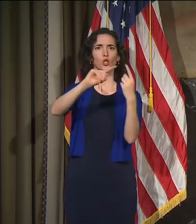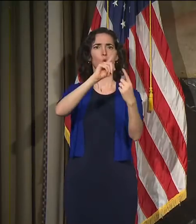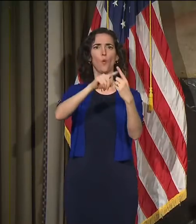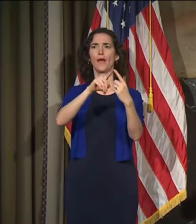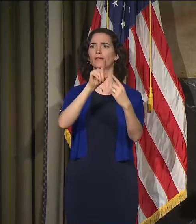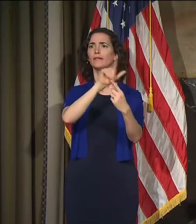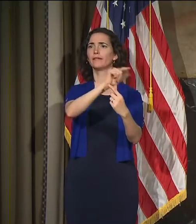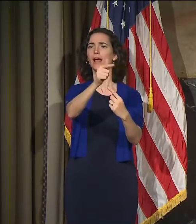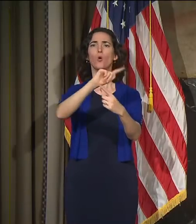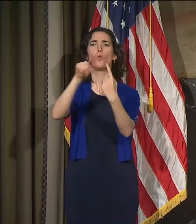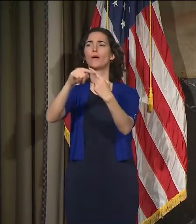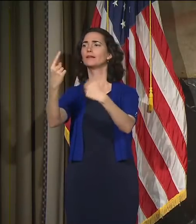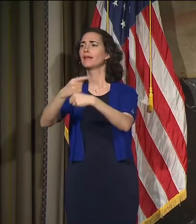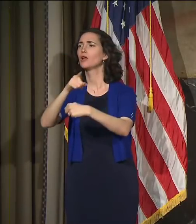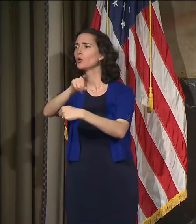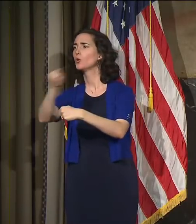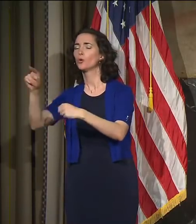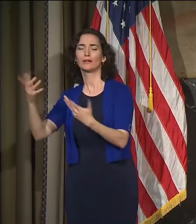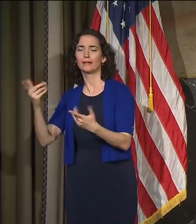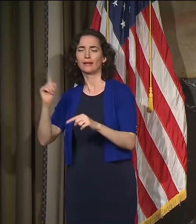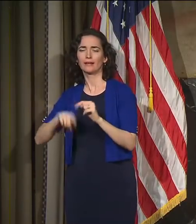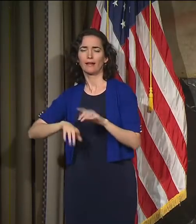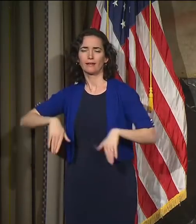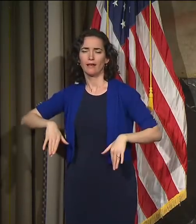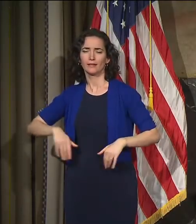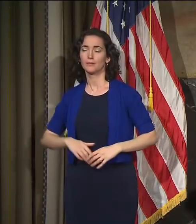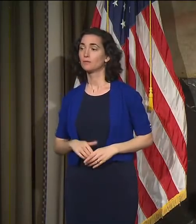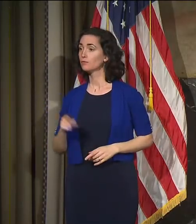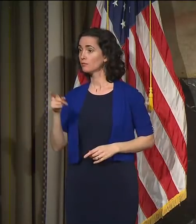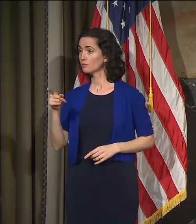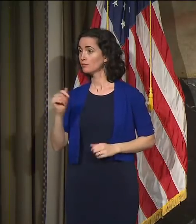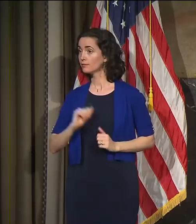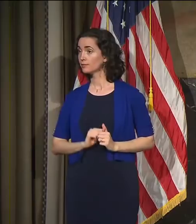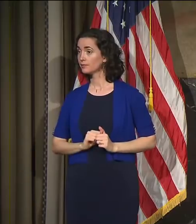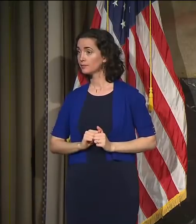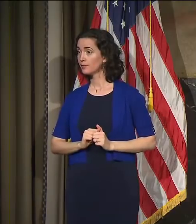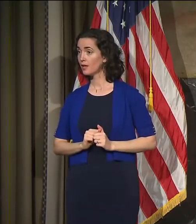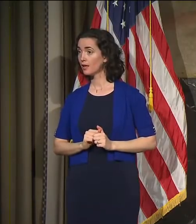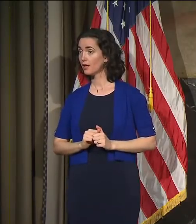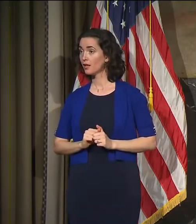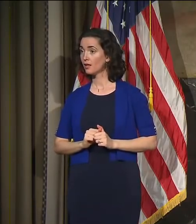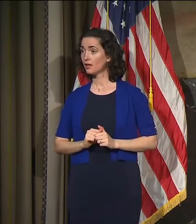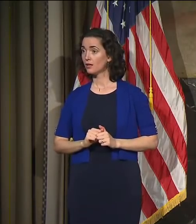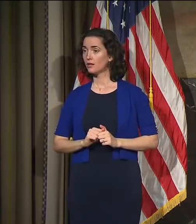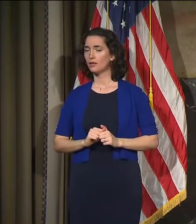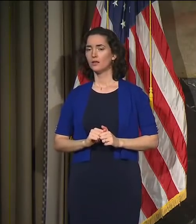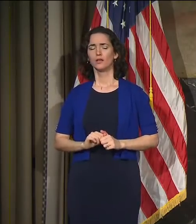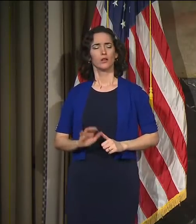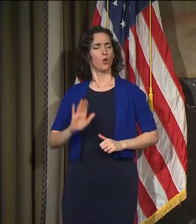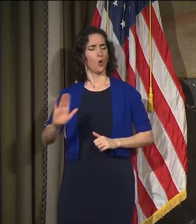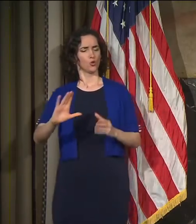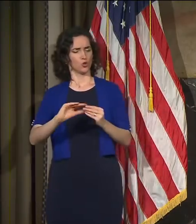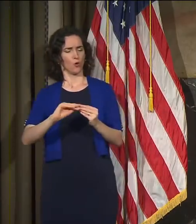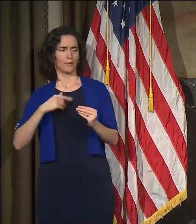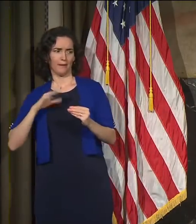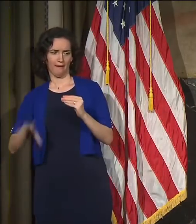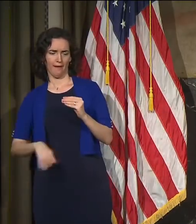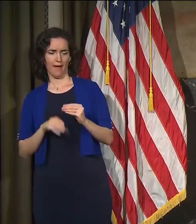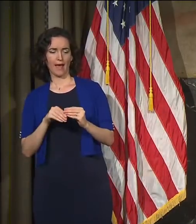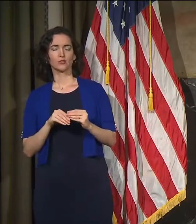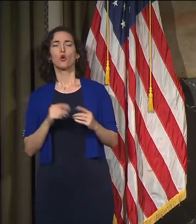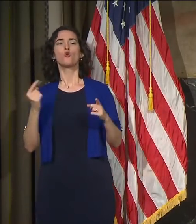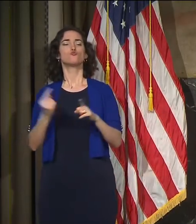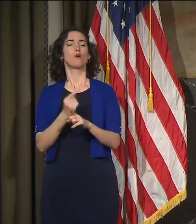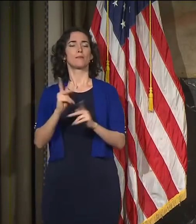able to get to them. Yes, sir. And kind of tagging off of that, any idea of when average people